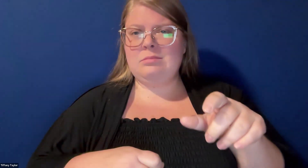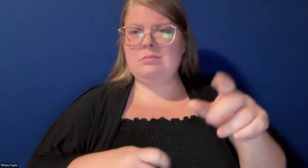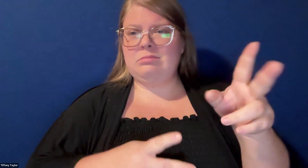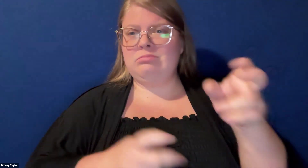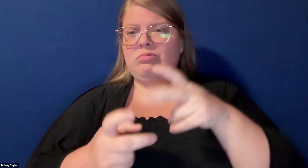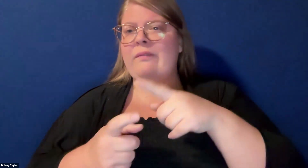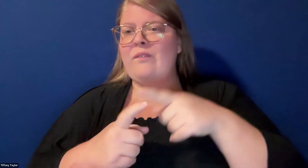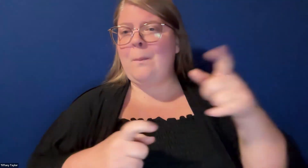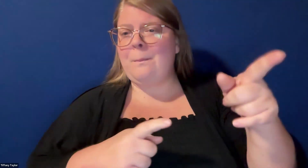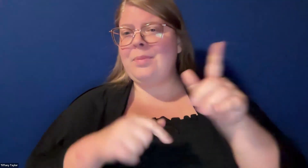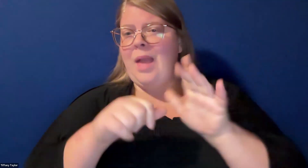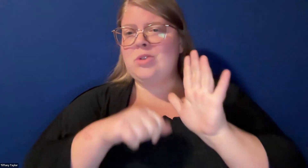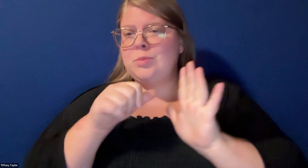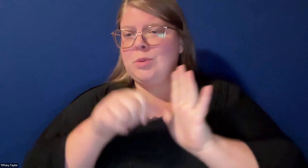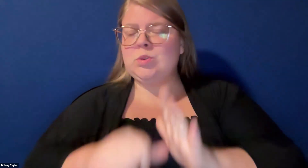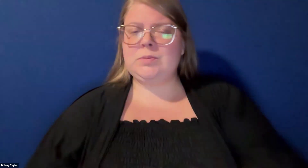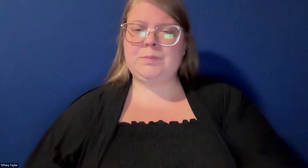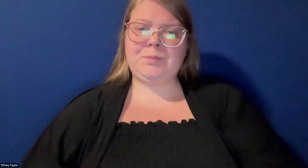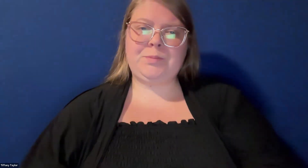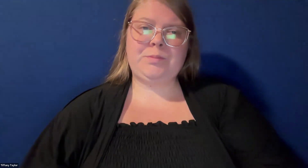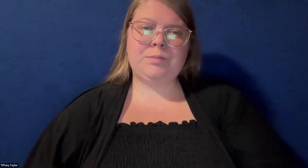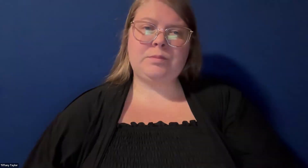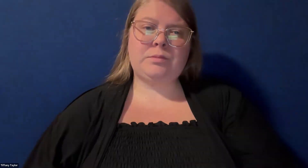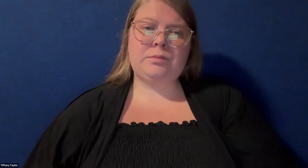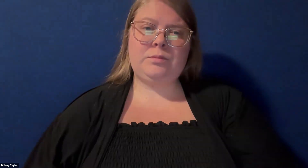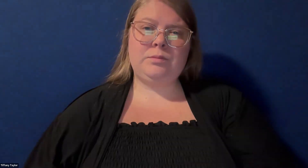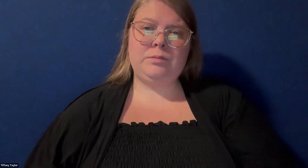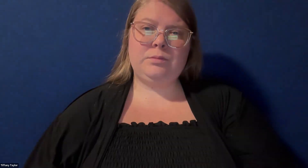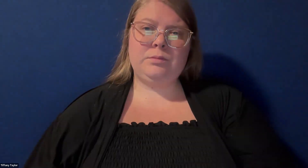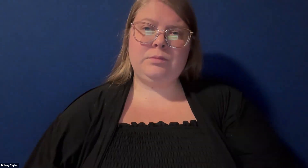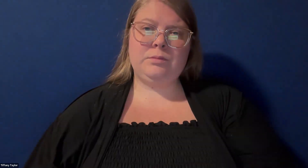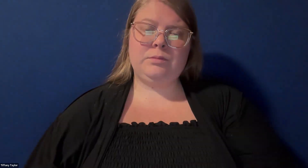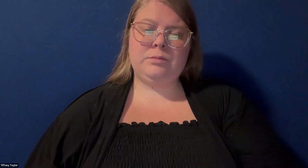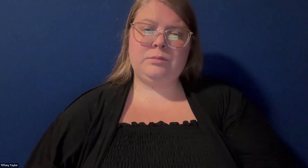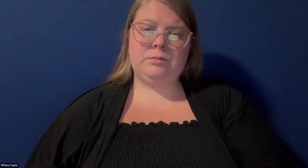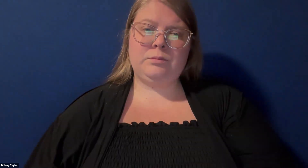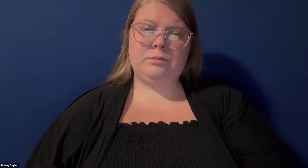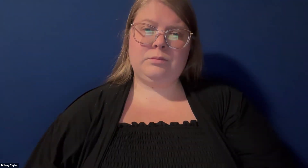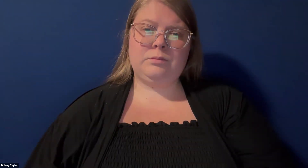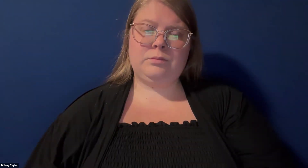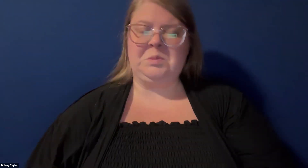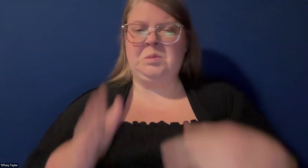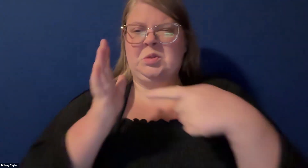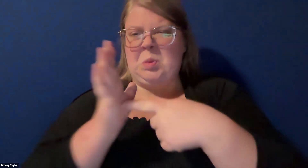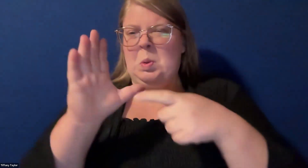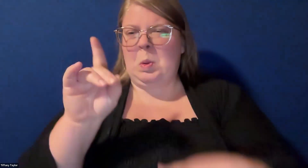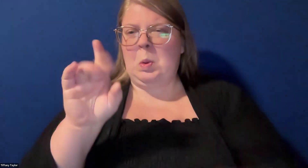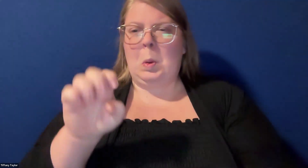let's get into the code to having some attributes. uh, Here it